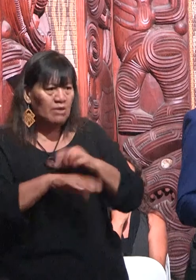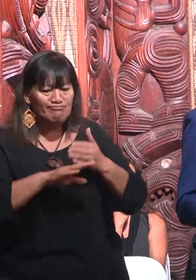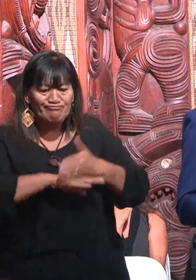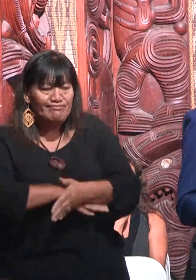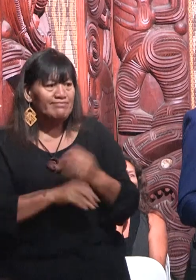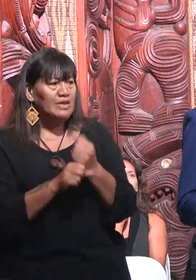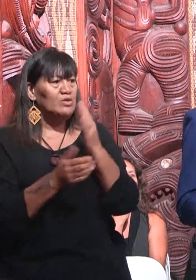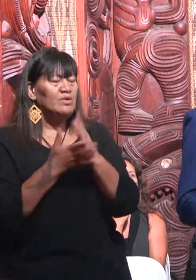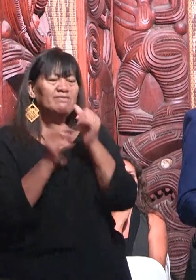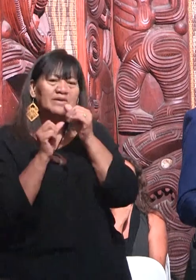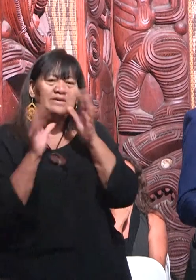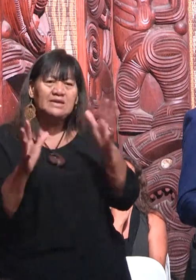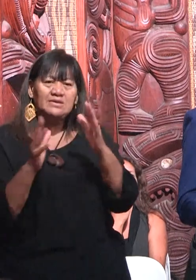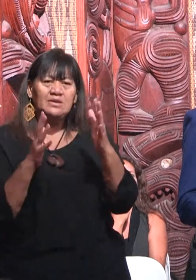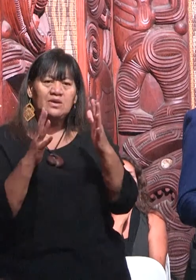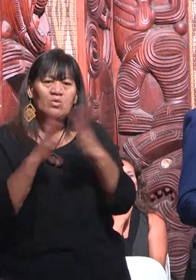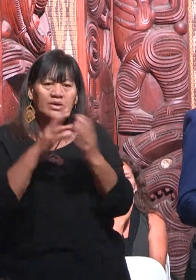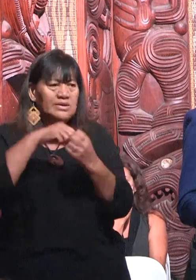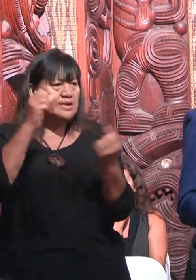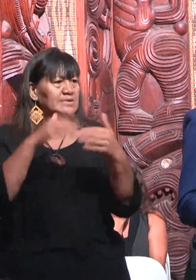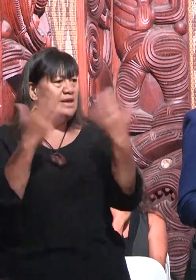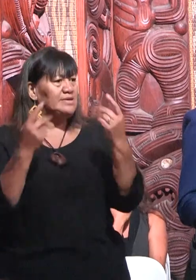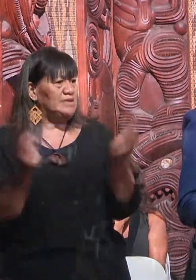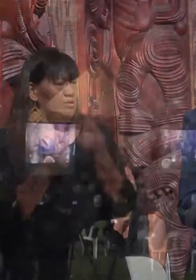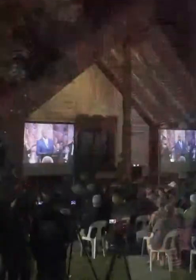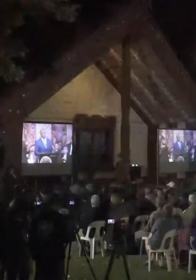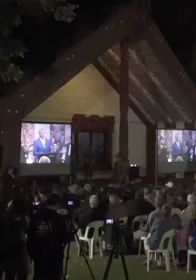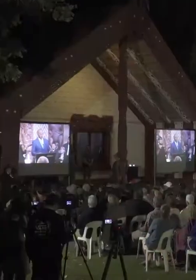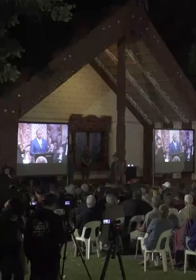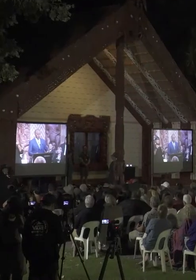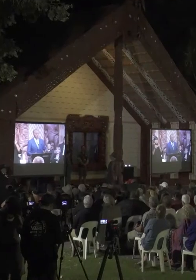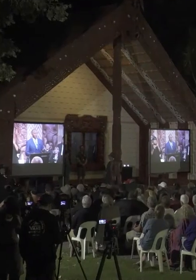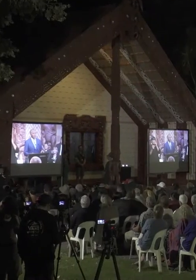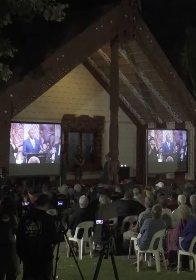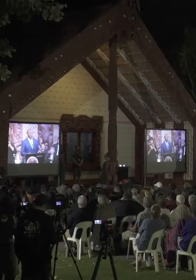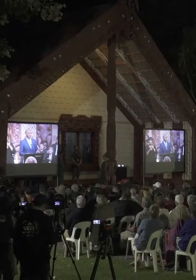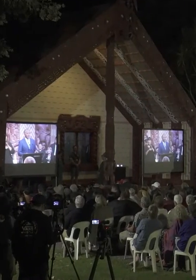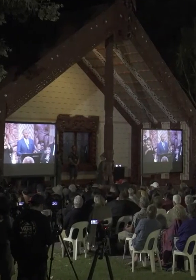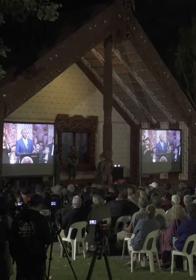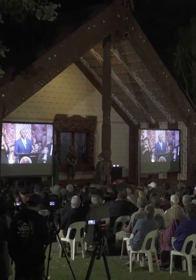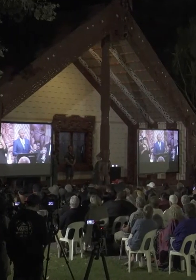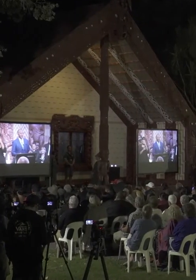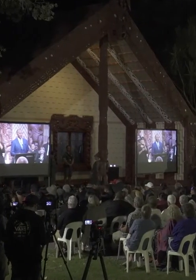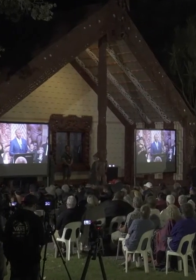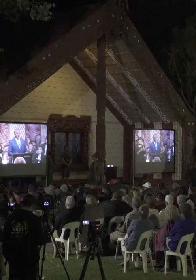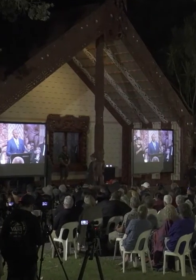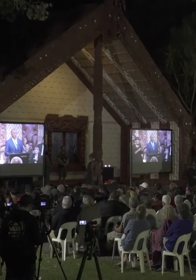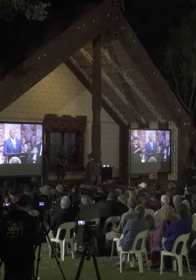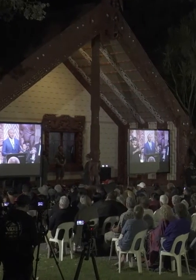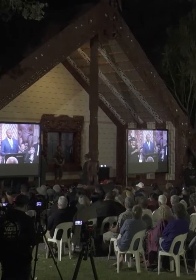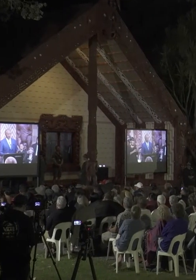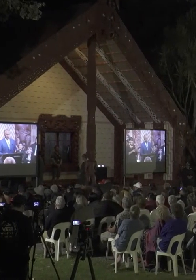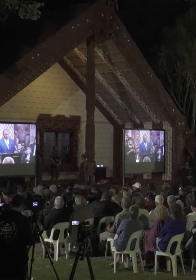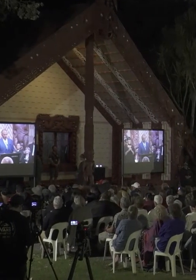to a fantastic Waitangi Day commemorations as we look forward to 2040, as I said the other day,